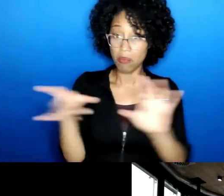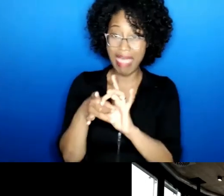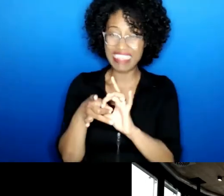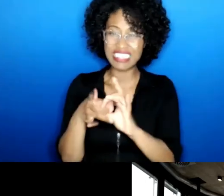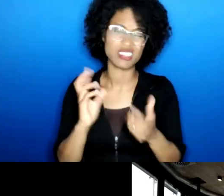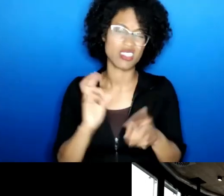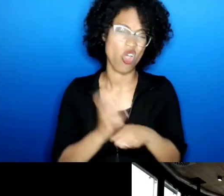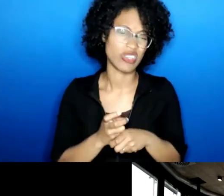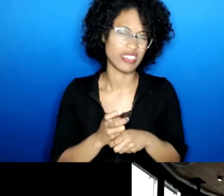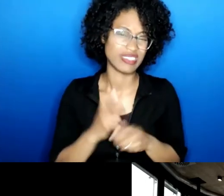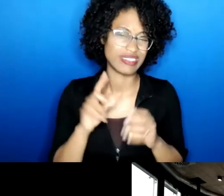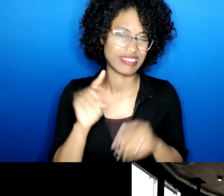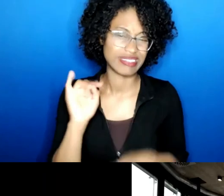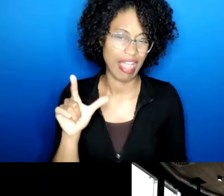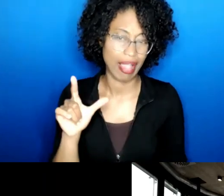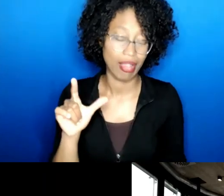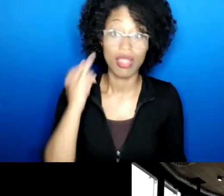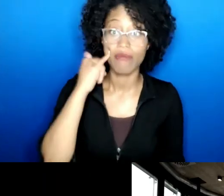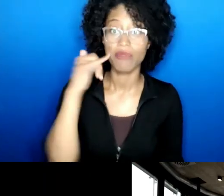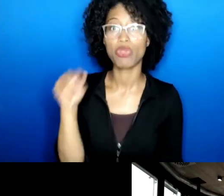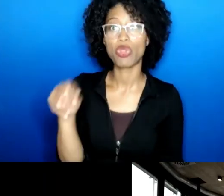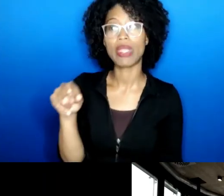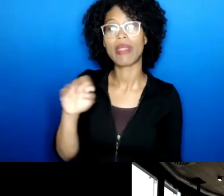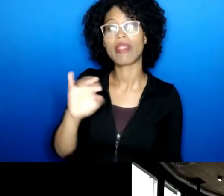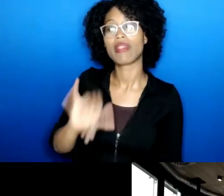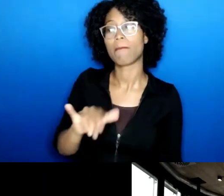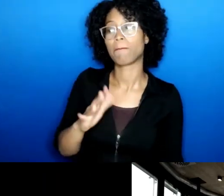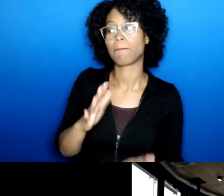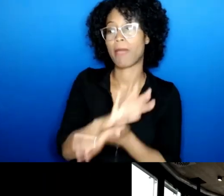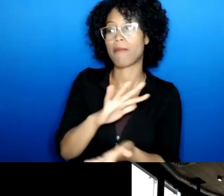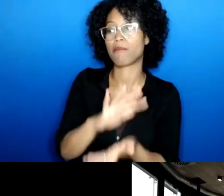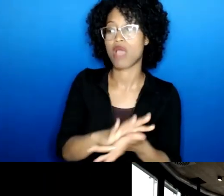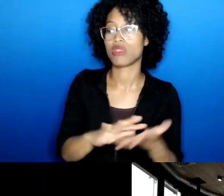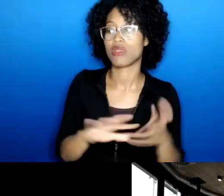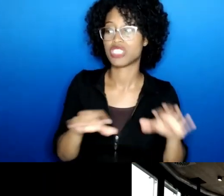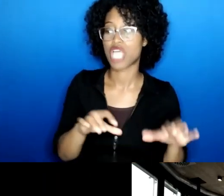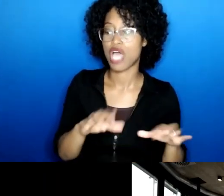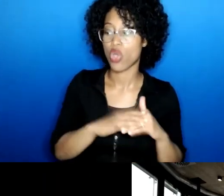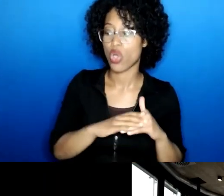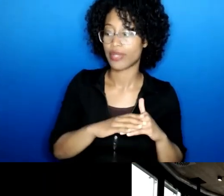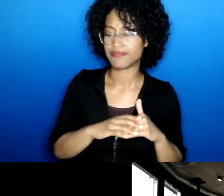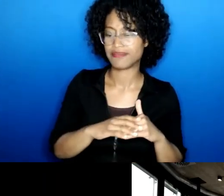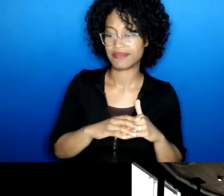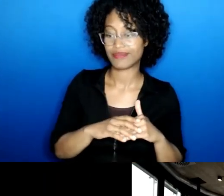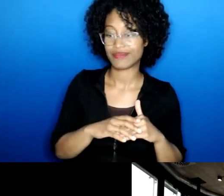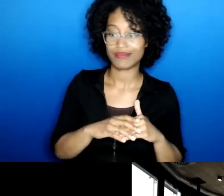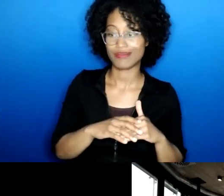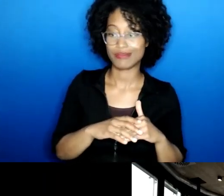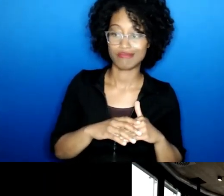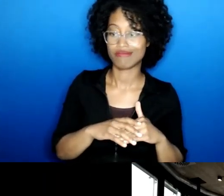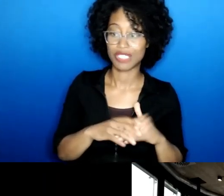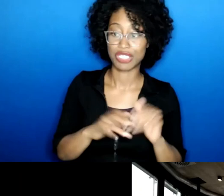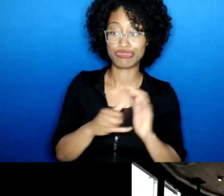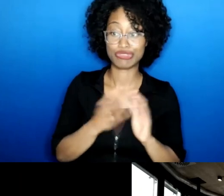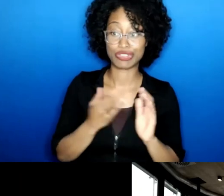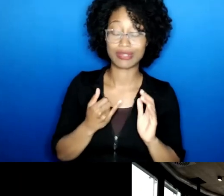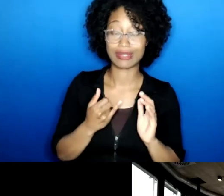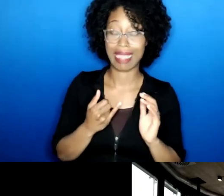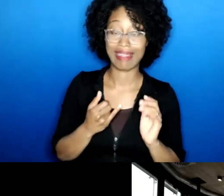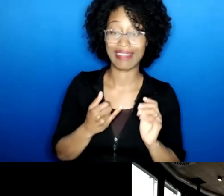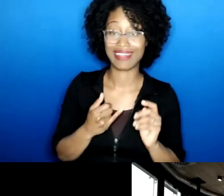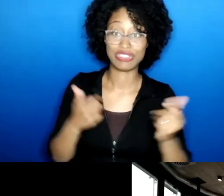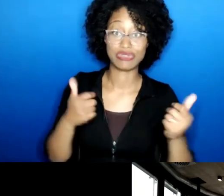look at the papers that were done on a just a experimental, I suppose, basis, we had